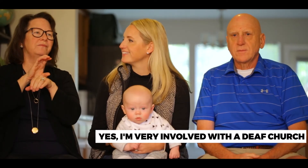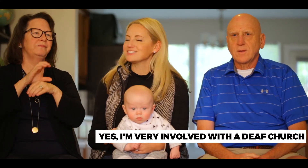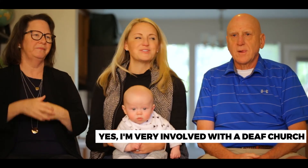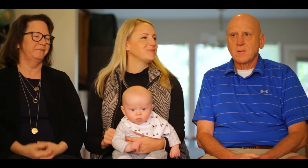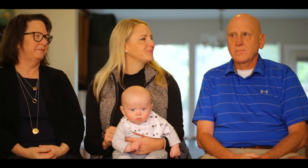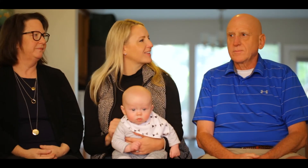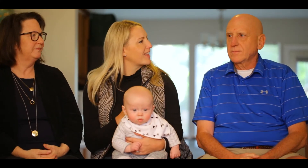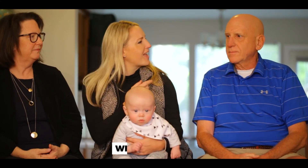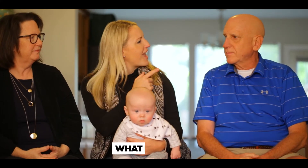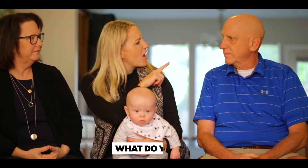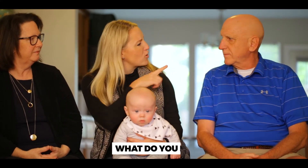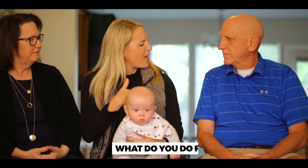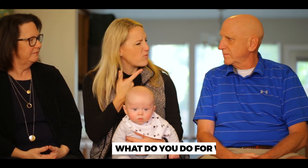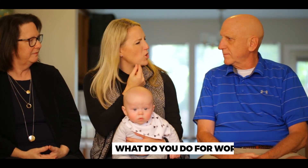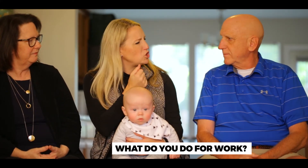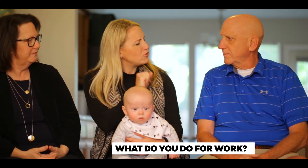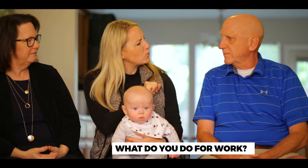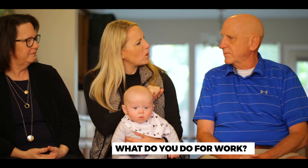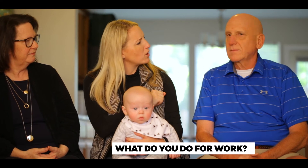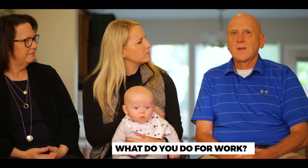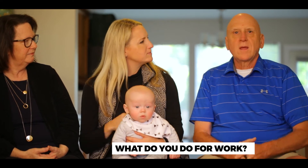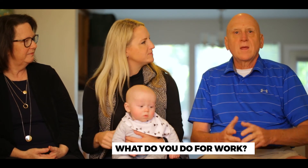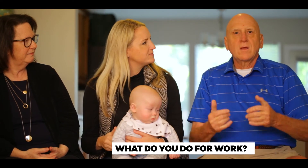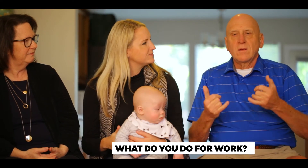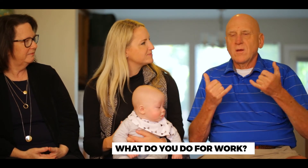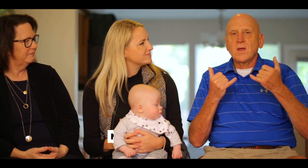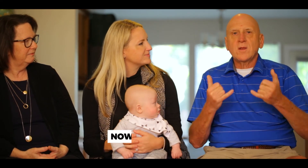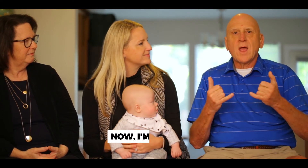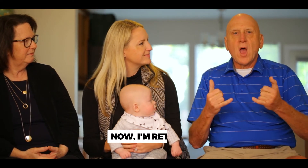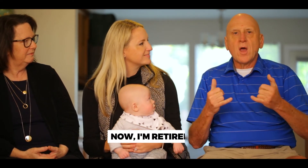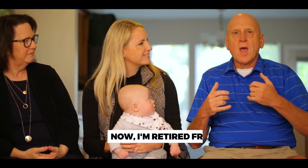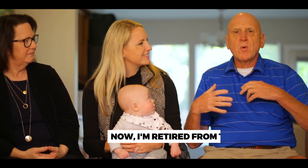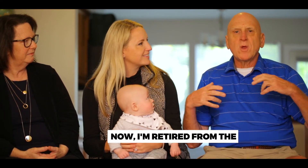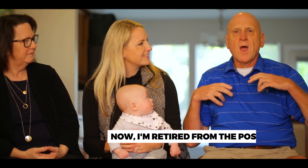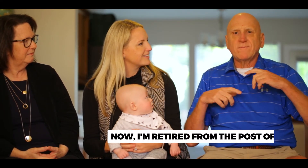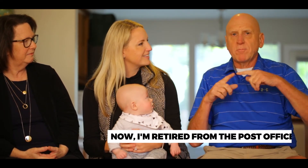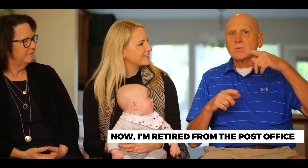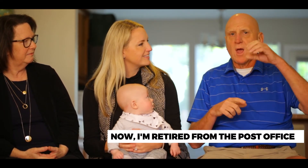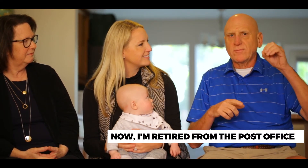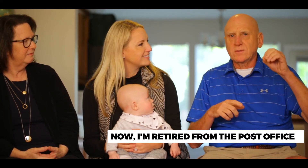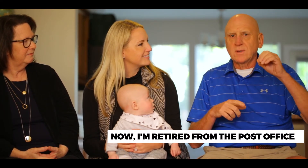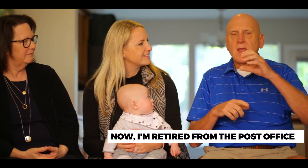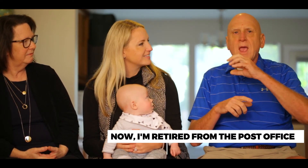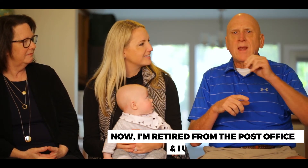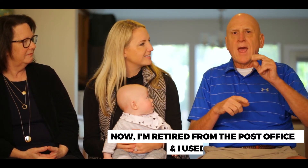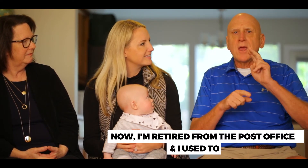That's cool. Your wife. What do you do for work? Now I am a of our sophist. And I